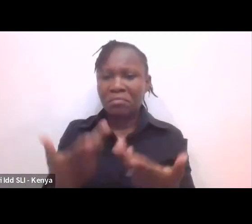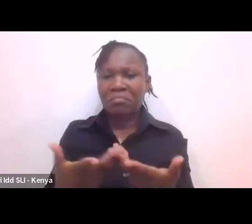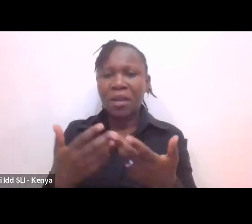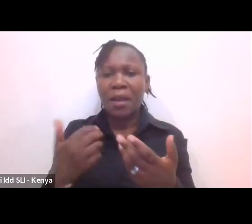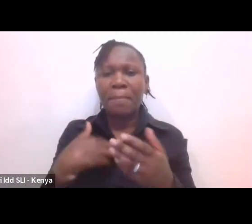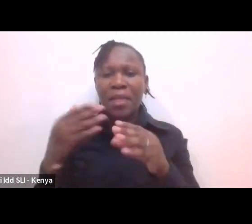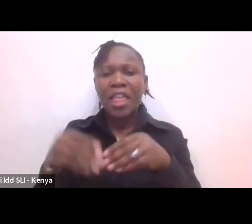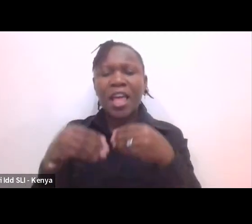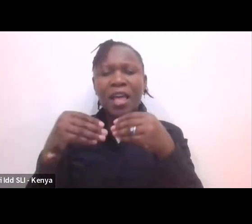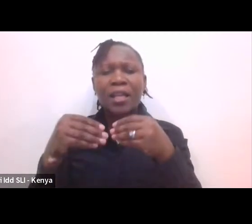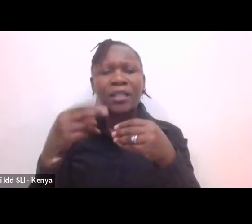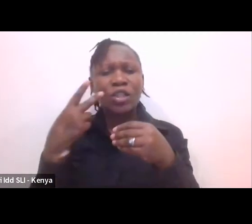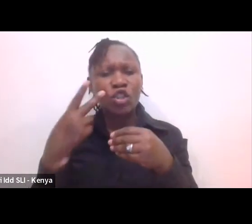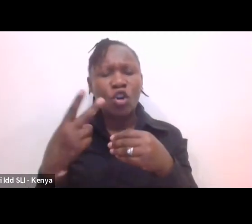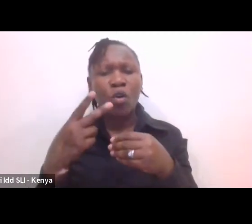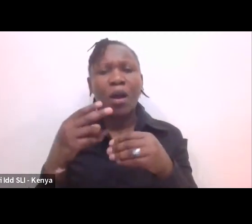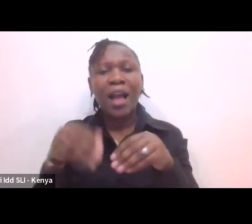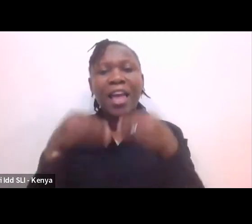play.